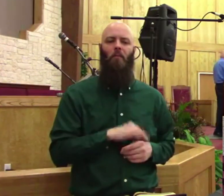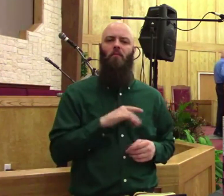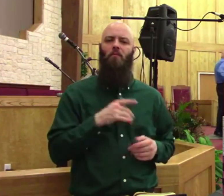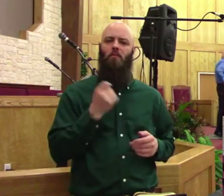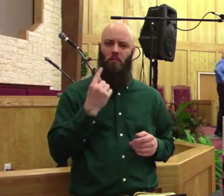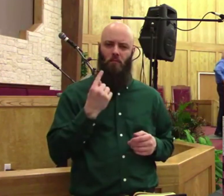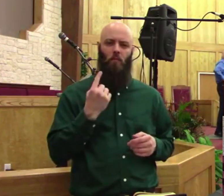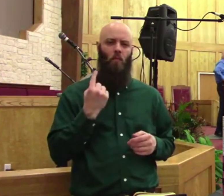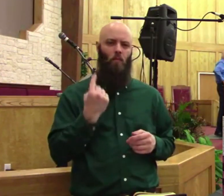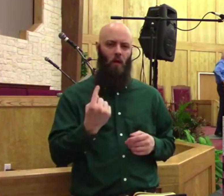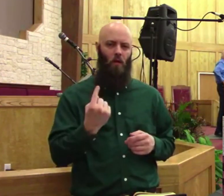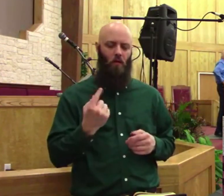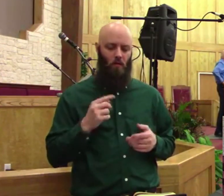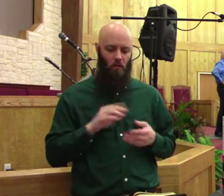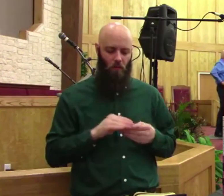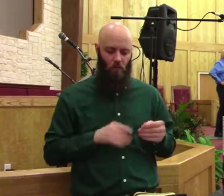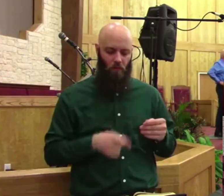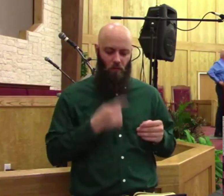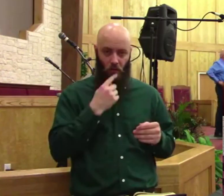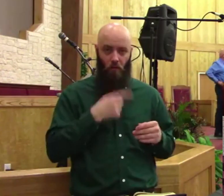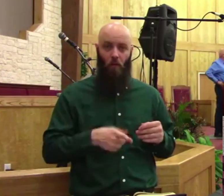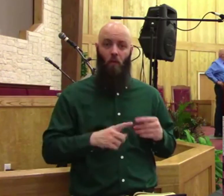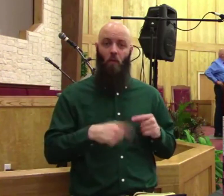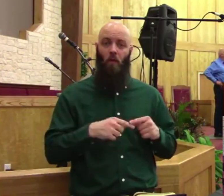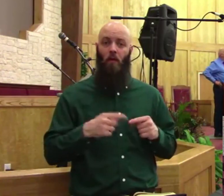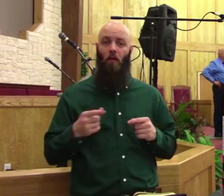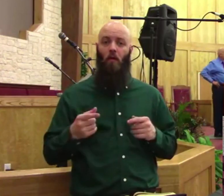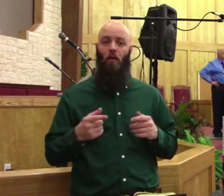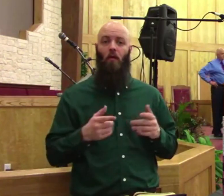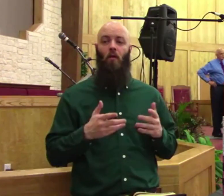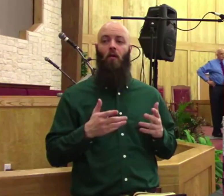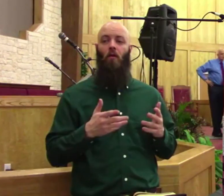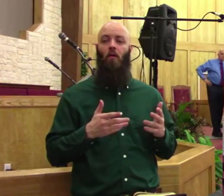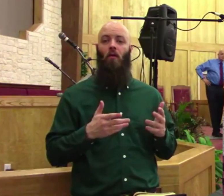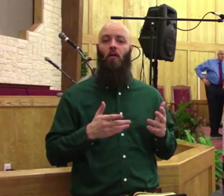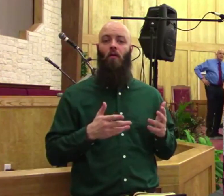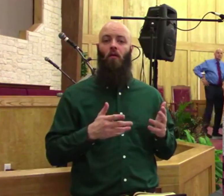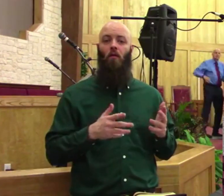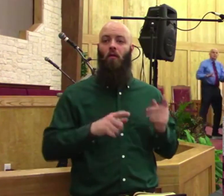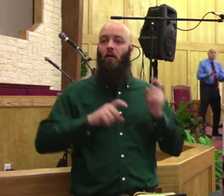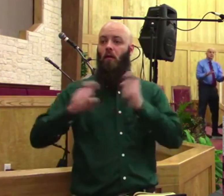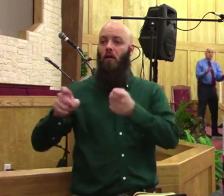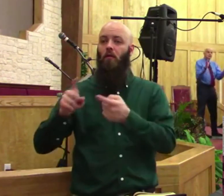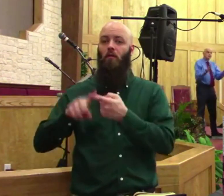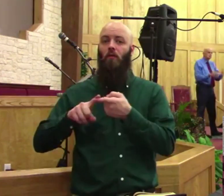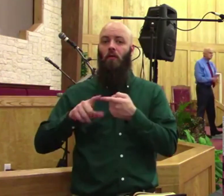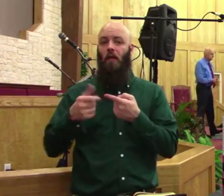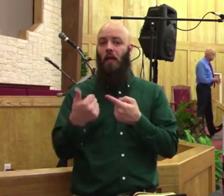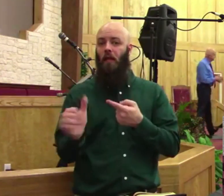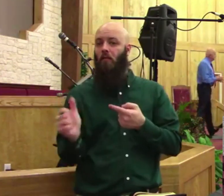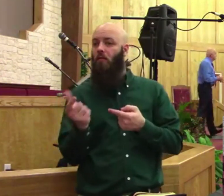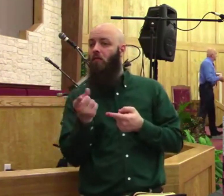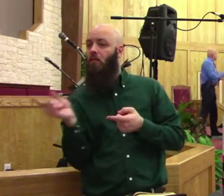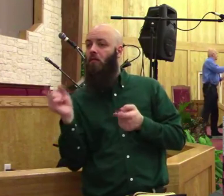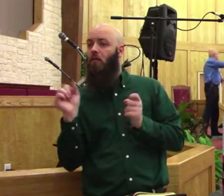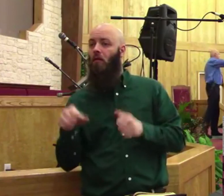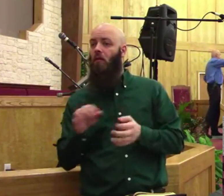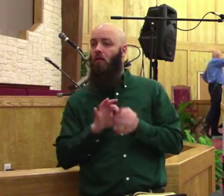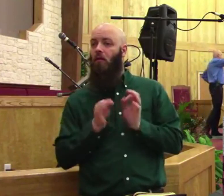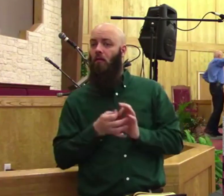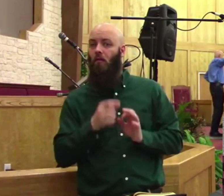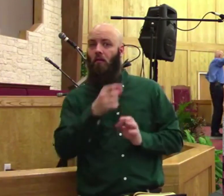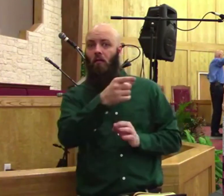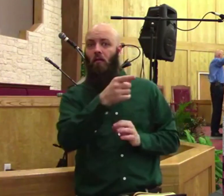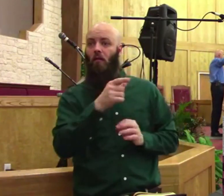is when he offers the kingdom to anybody who can interpret this handwriting